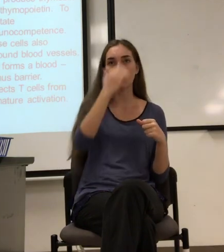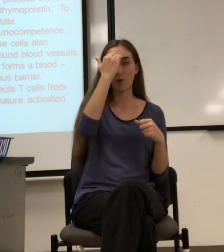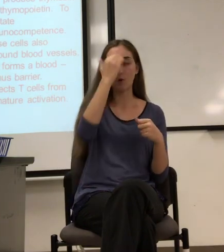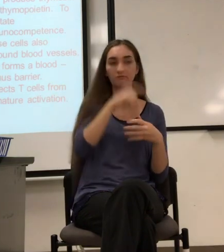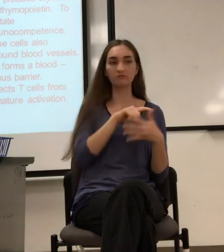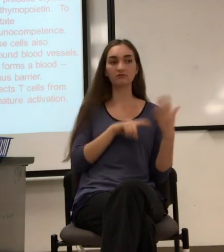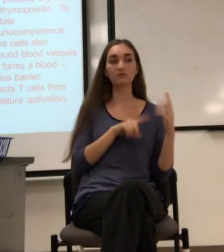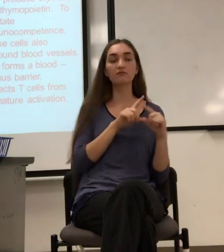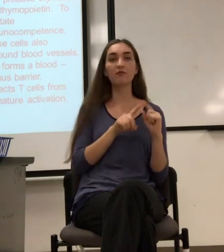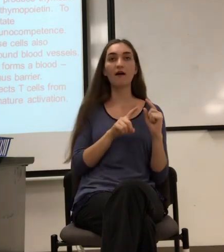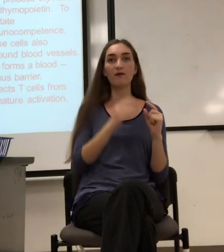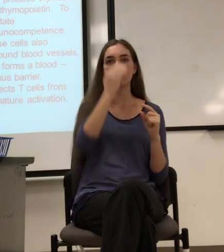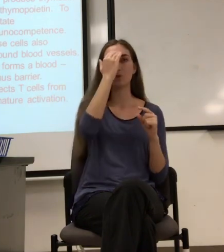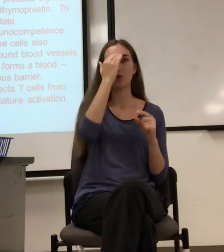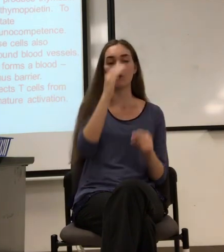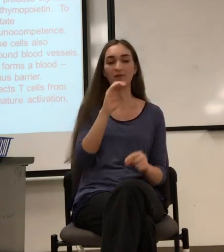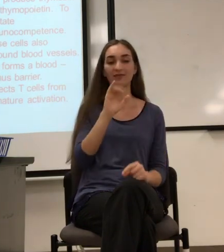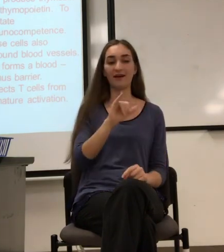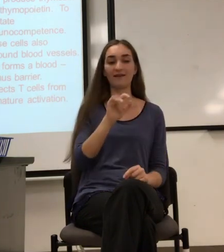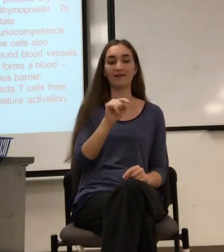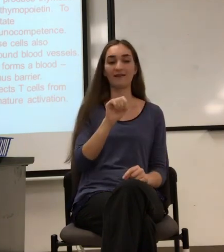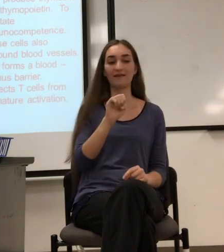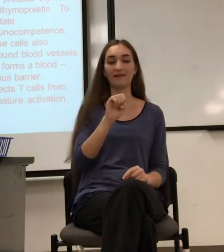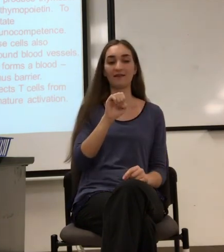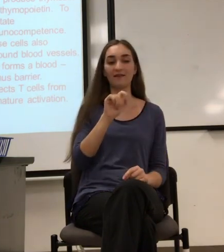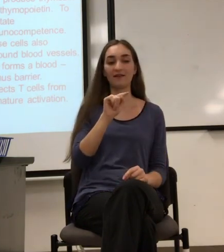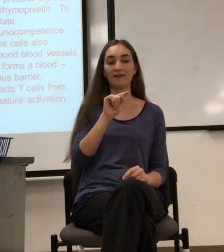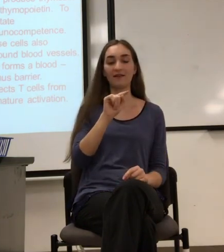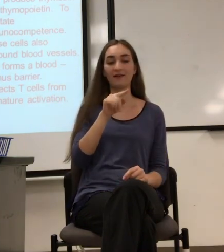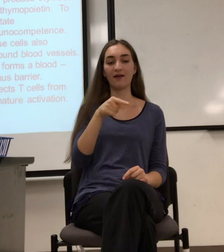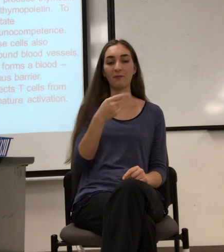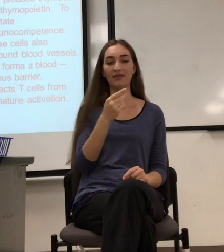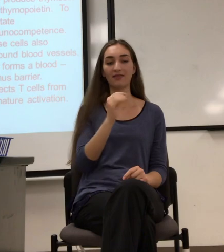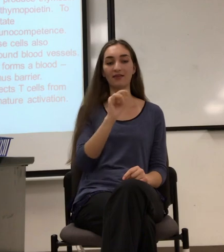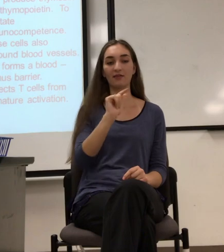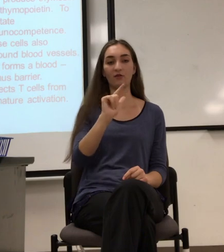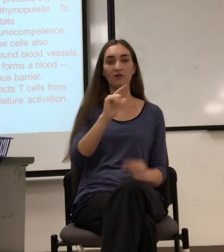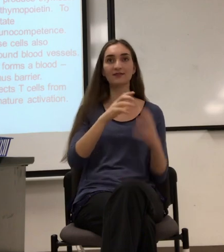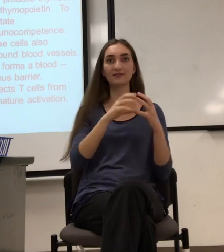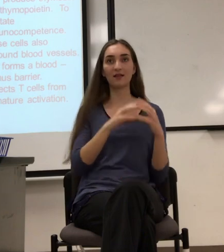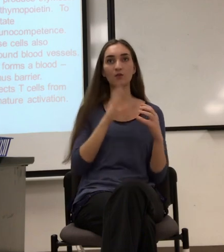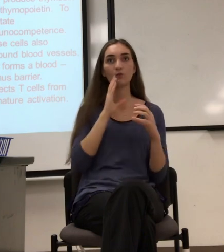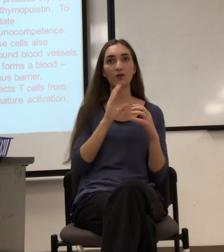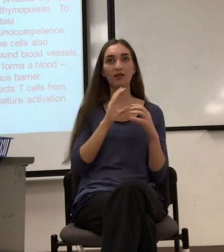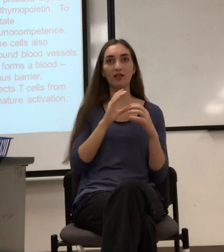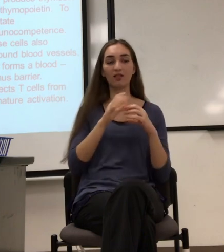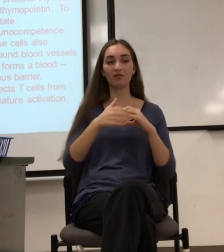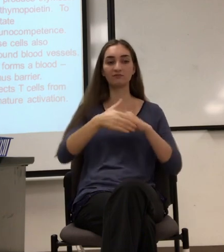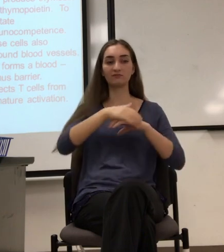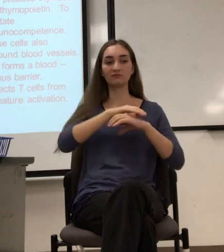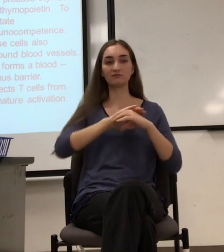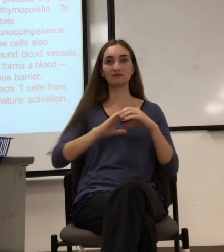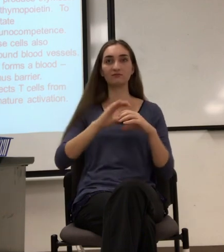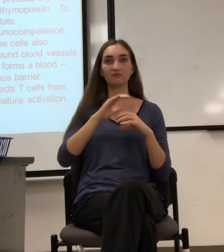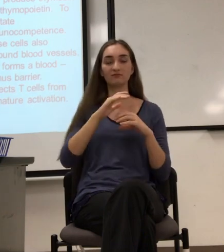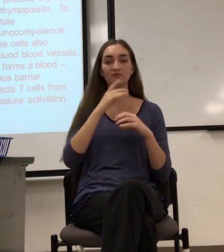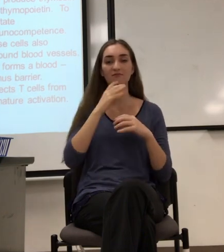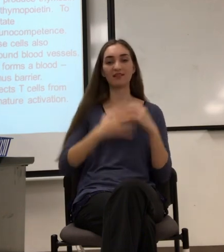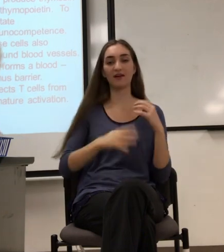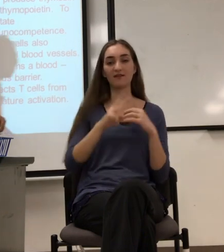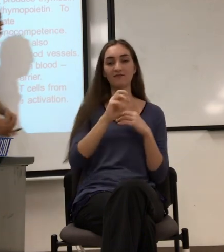know is that those epithelial cells, they surround blood vessels, forming a blood-thymus barrier. That prevents the